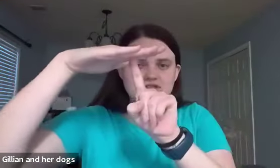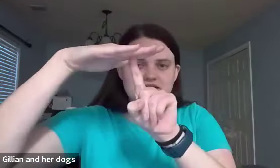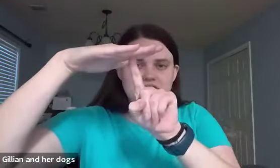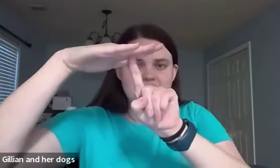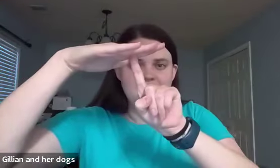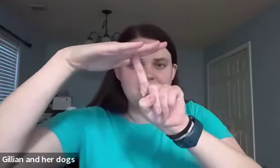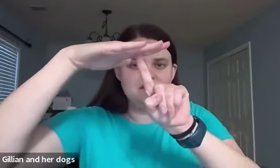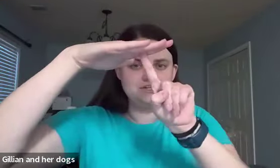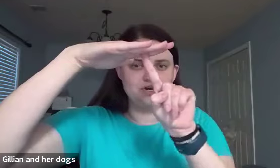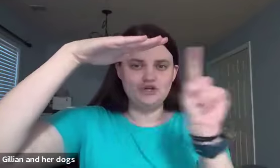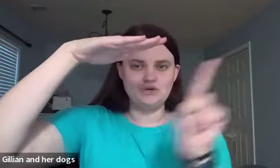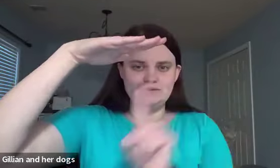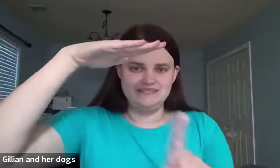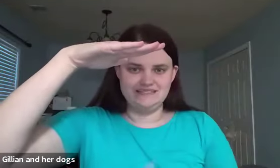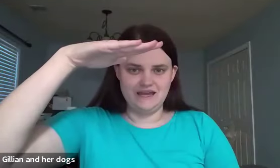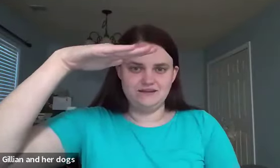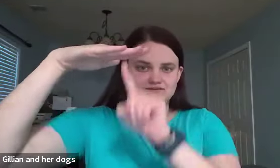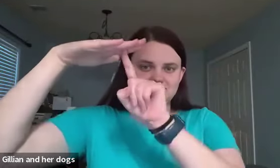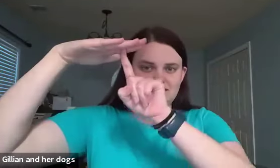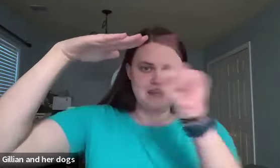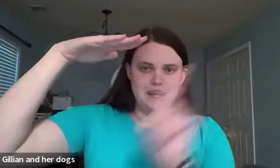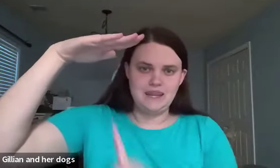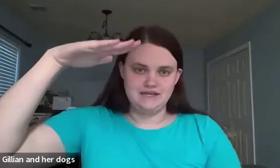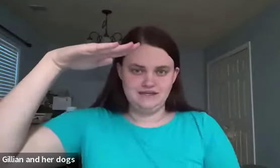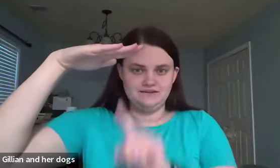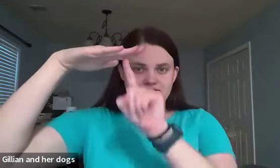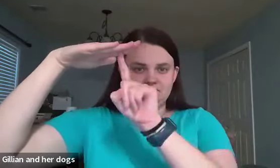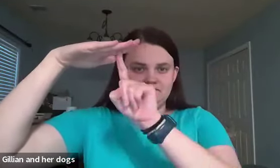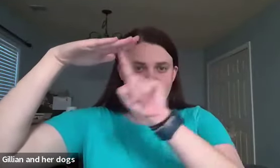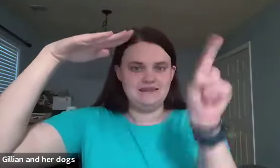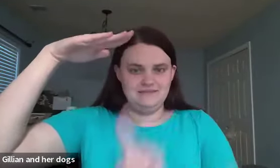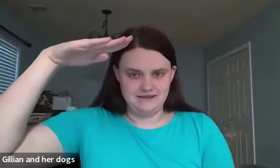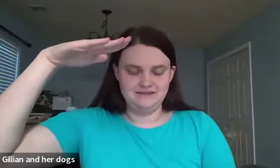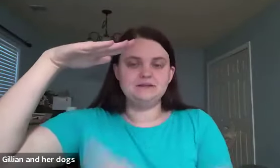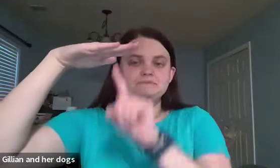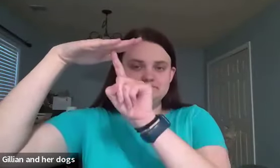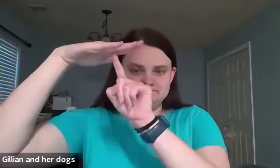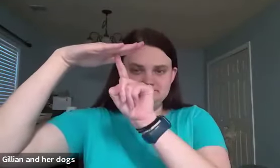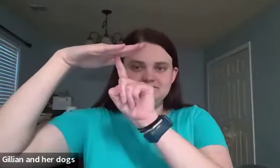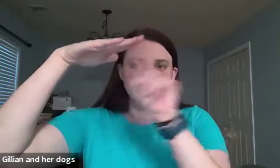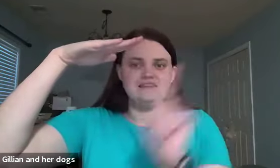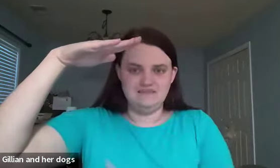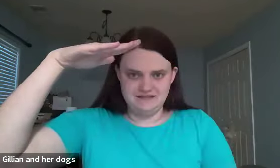fingers. And then you're going to go zigzag. Lightning. Lightning.